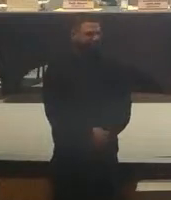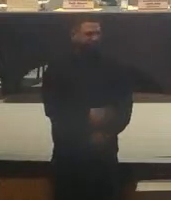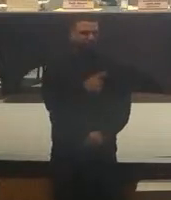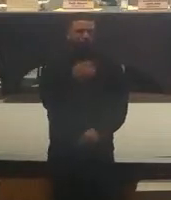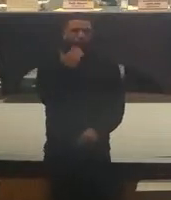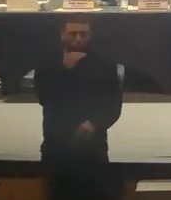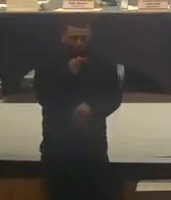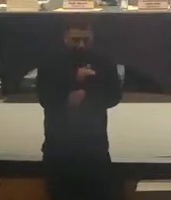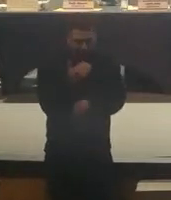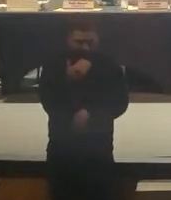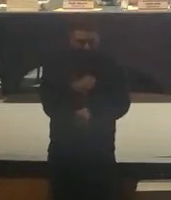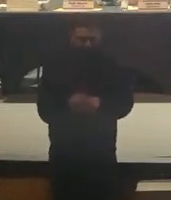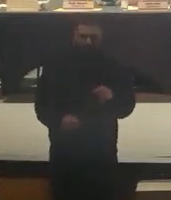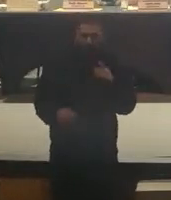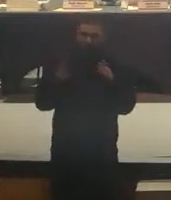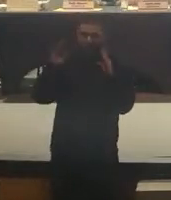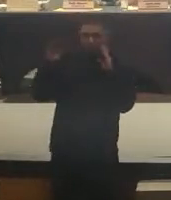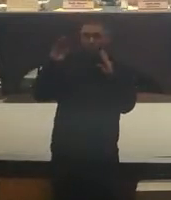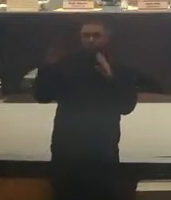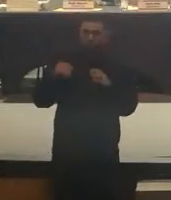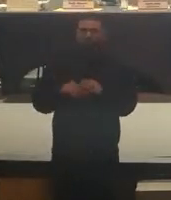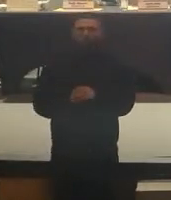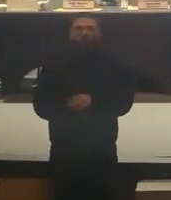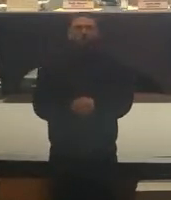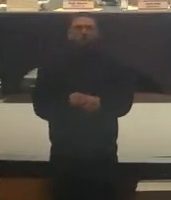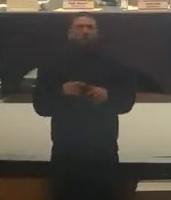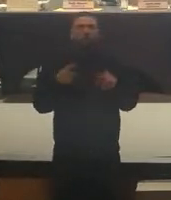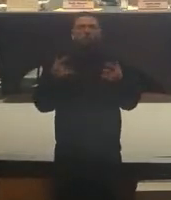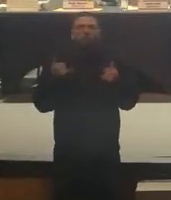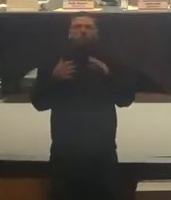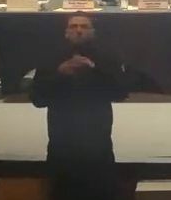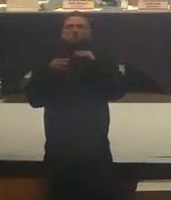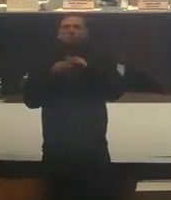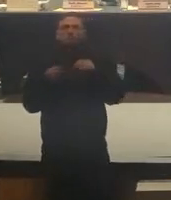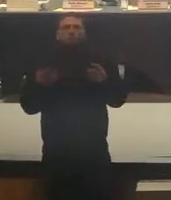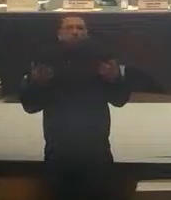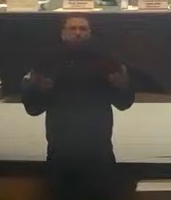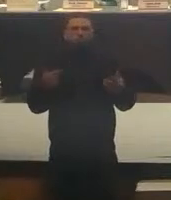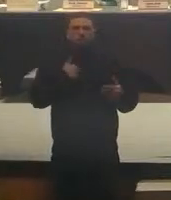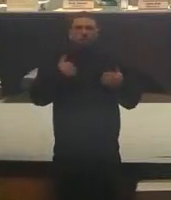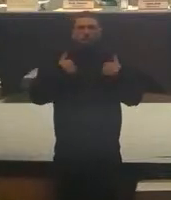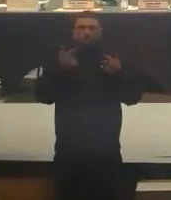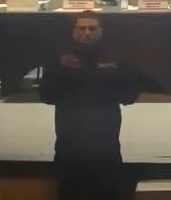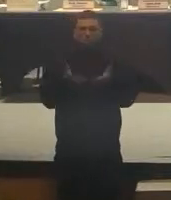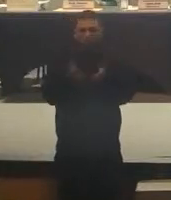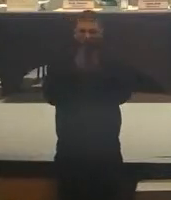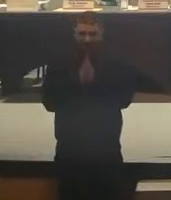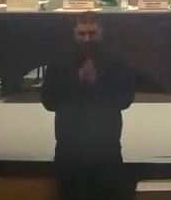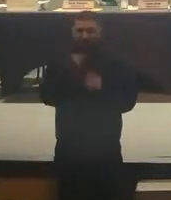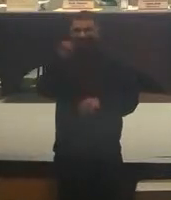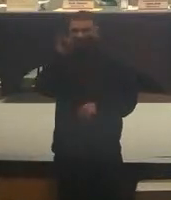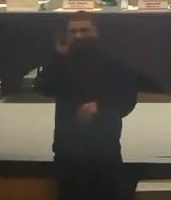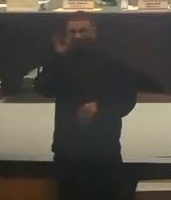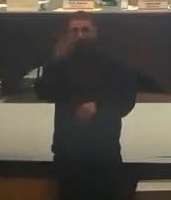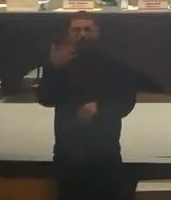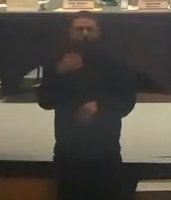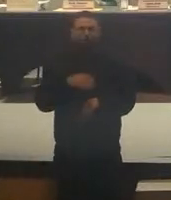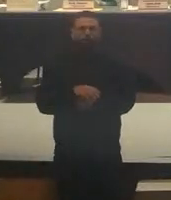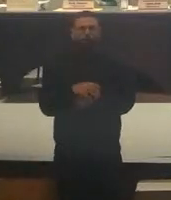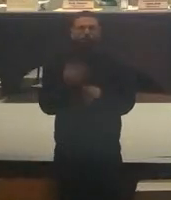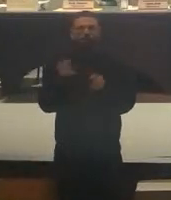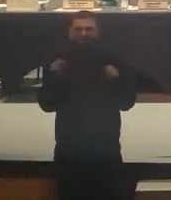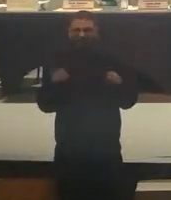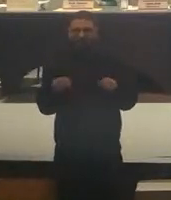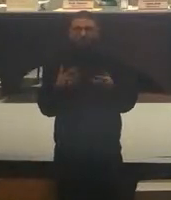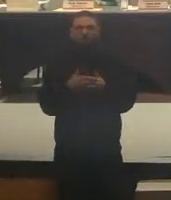Good evening, thank you. Hello. So I have just a request, if it were to, or something I'd like to say. I have a current student